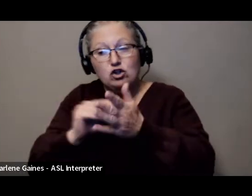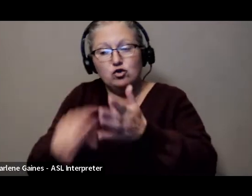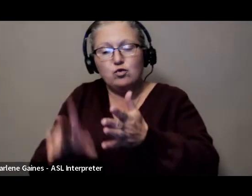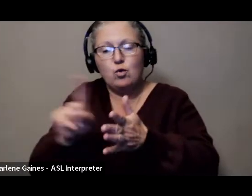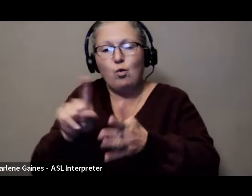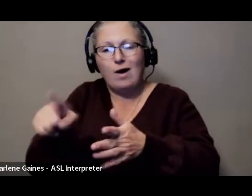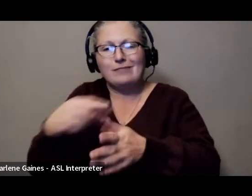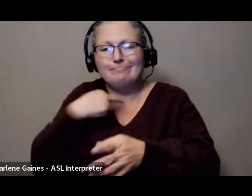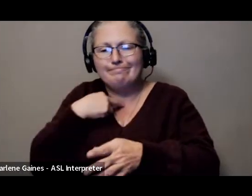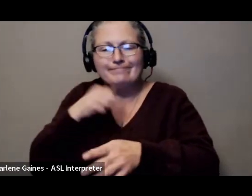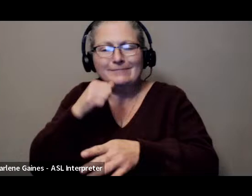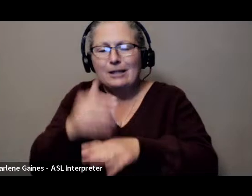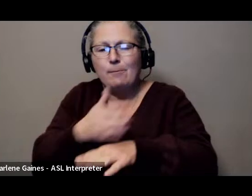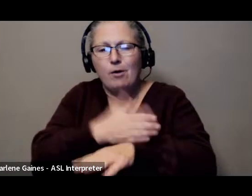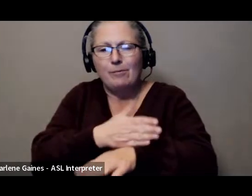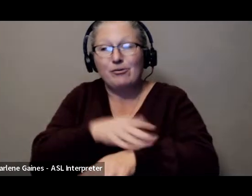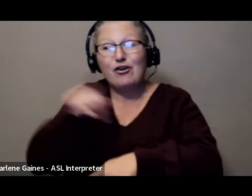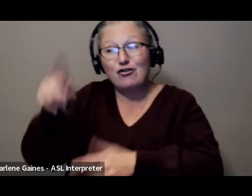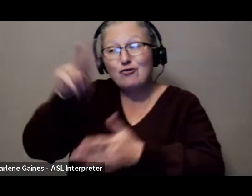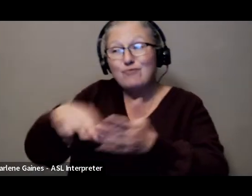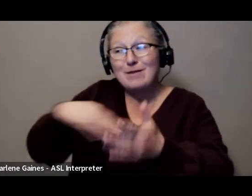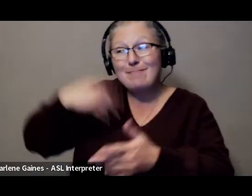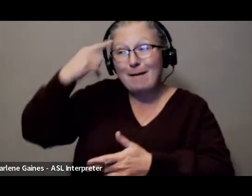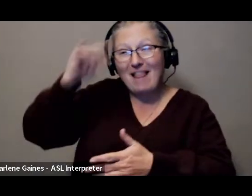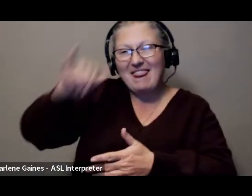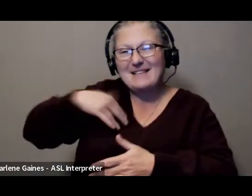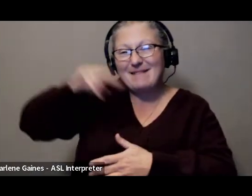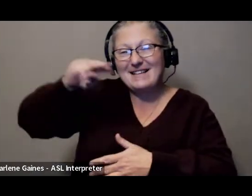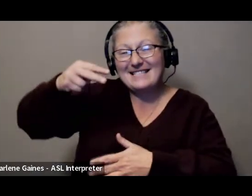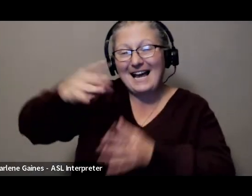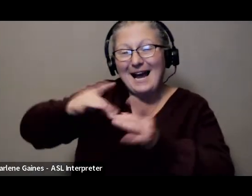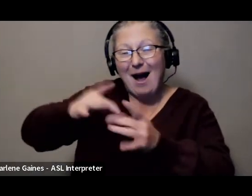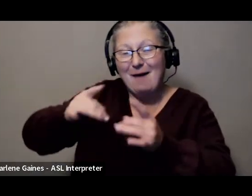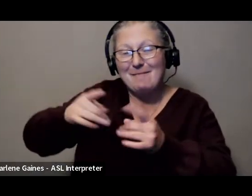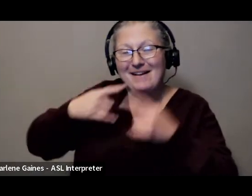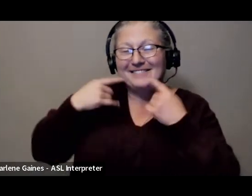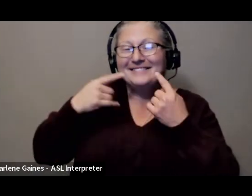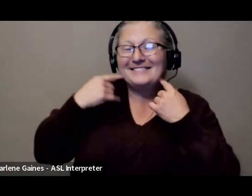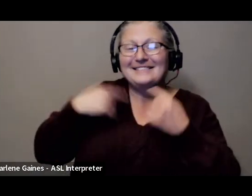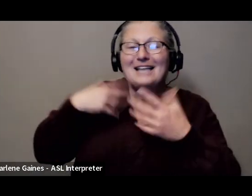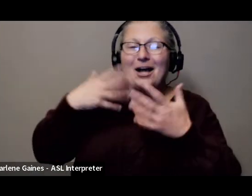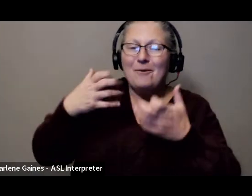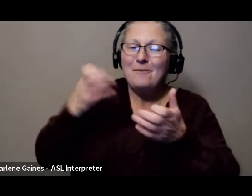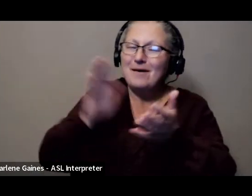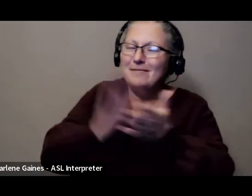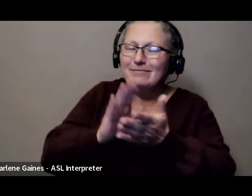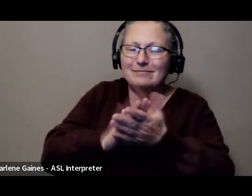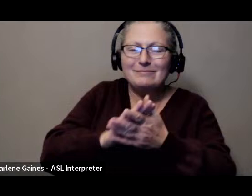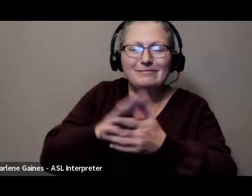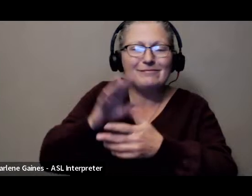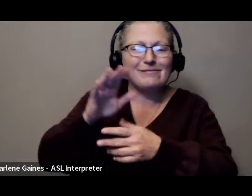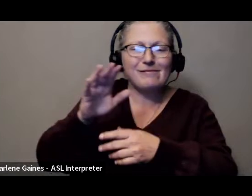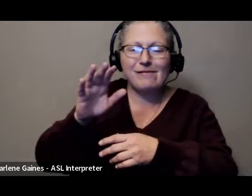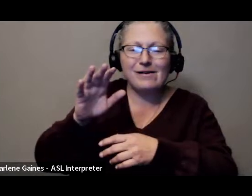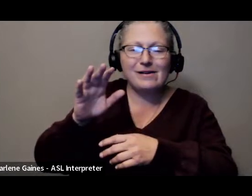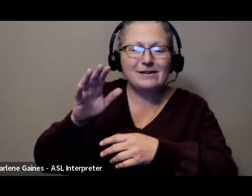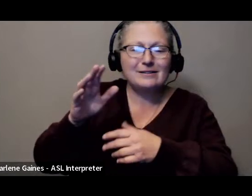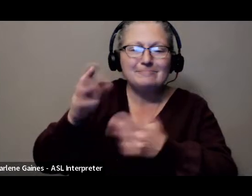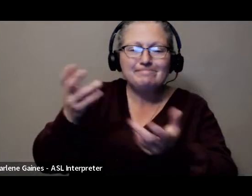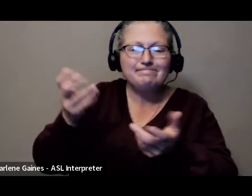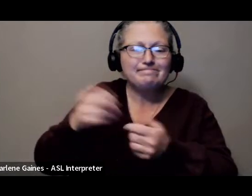progress. You're a mind reader because that's my second comment. I just wanted to commend you on